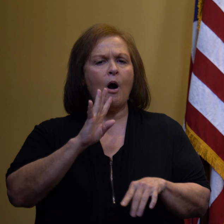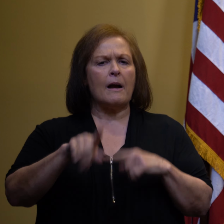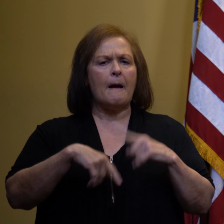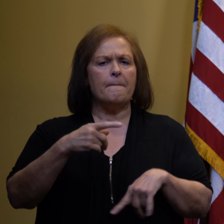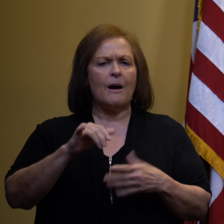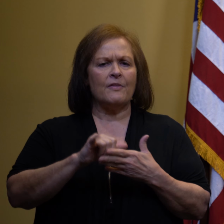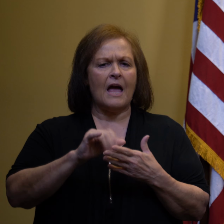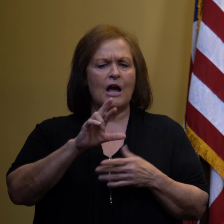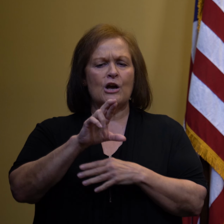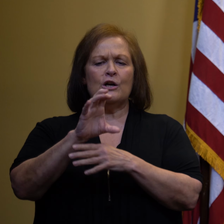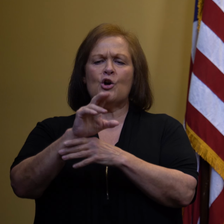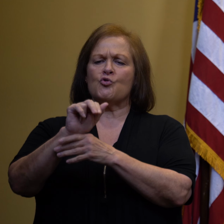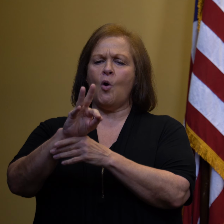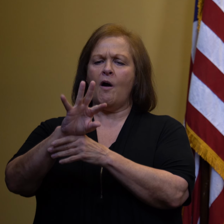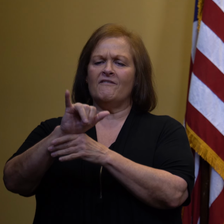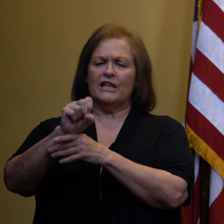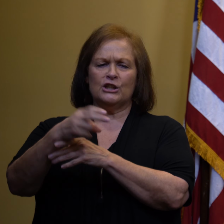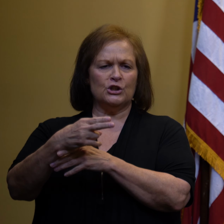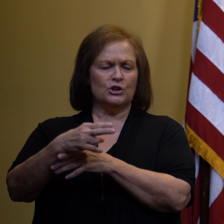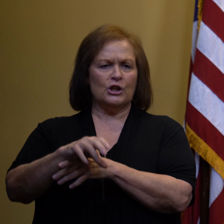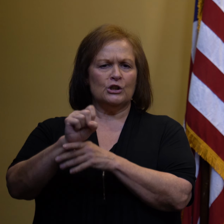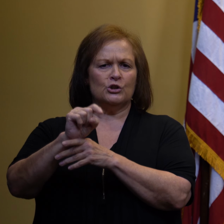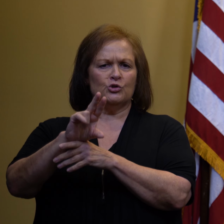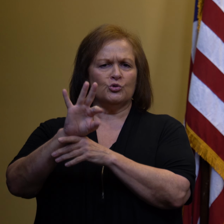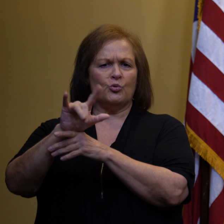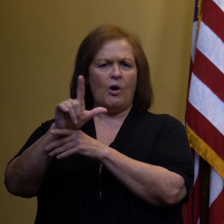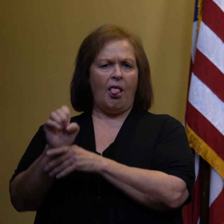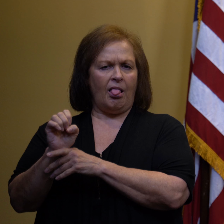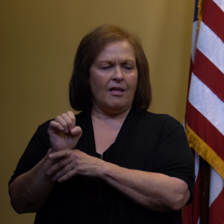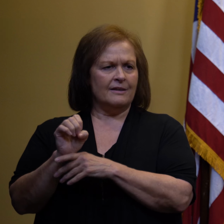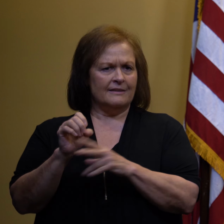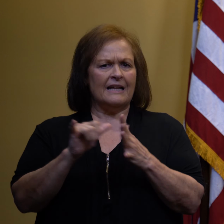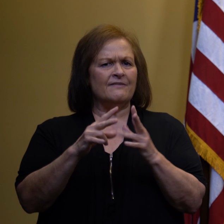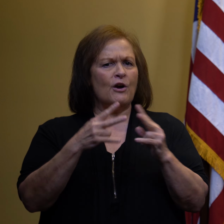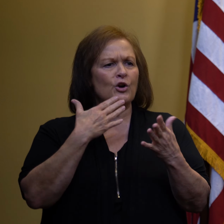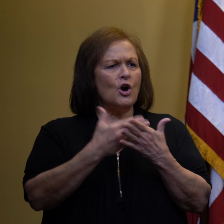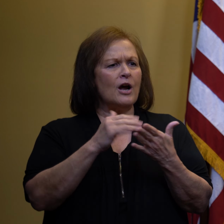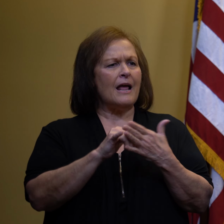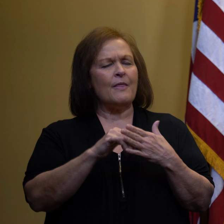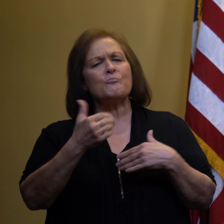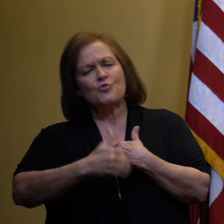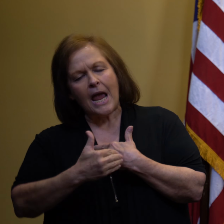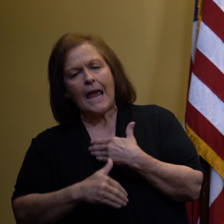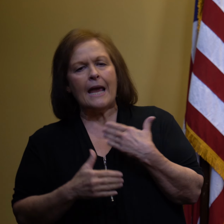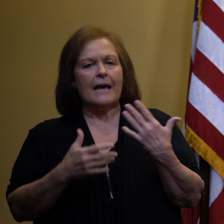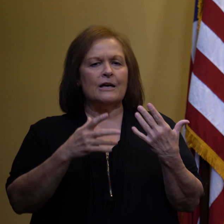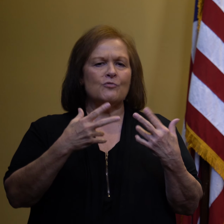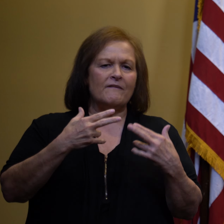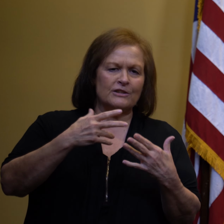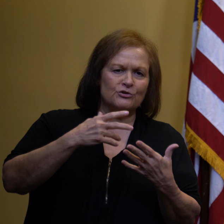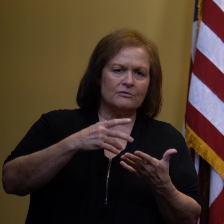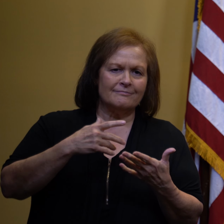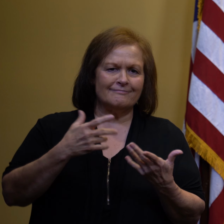strudel. So if you haven't had it, you really need to. Yeah, it's so good. And the crawfish bread, well, crawfish